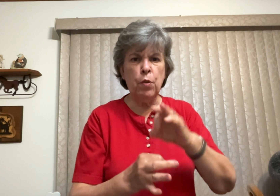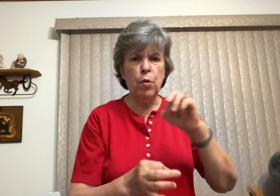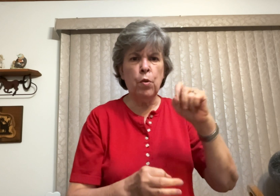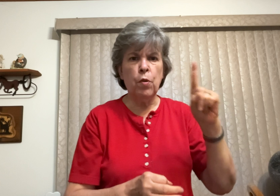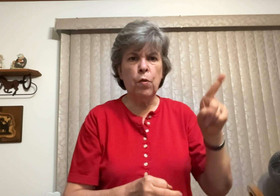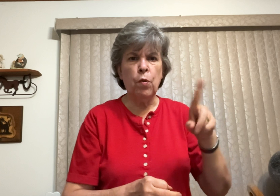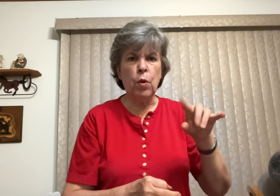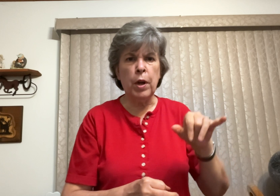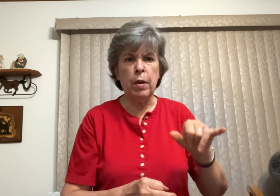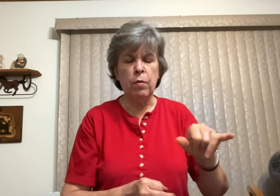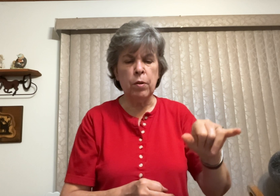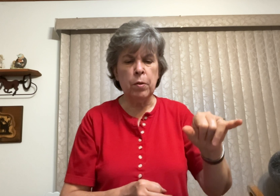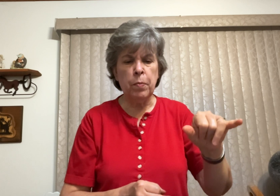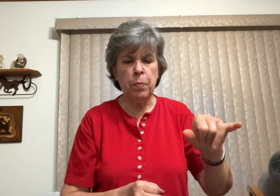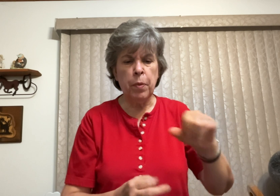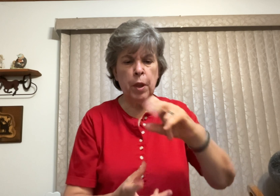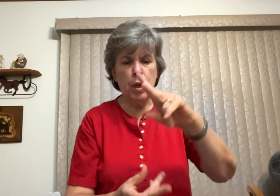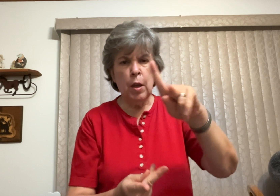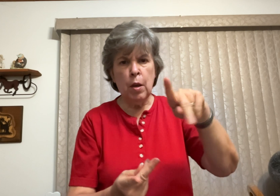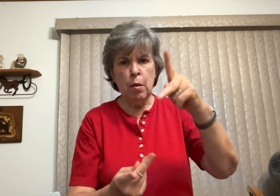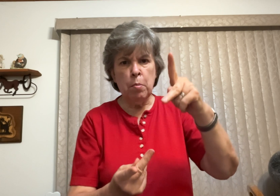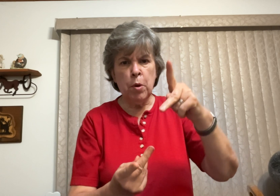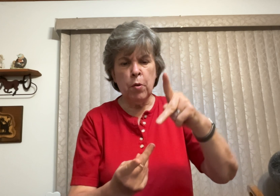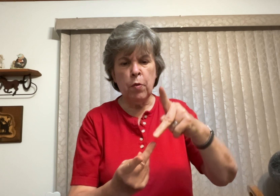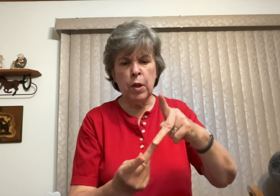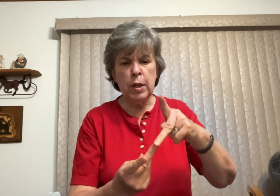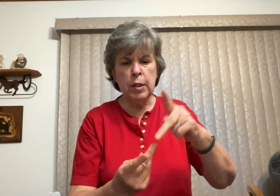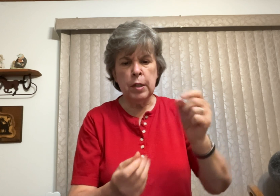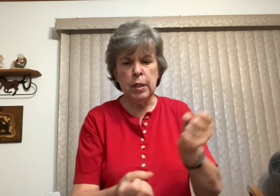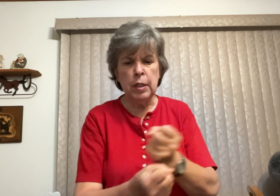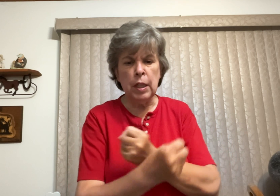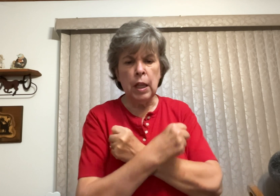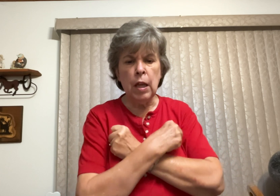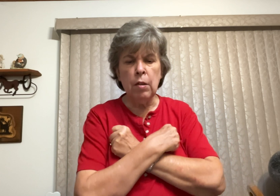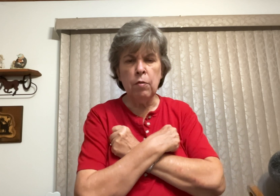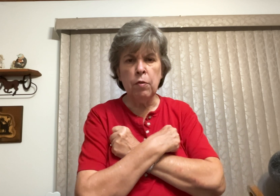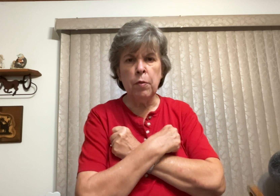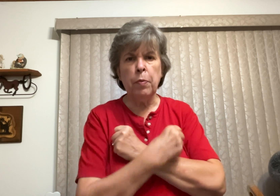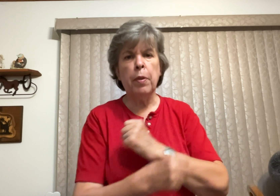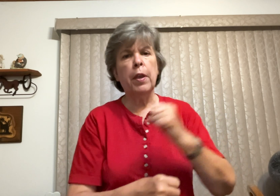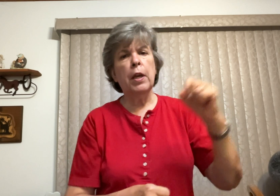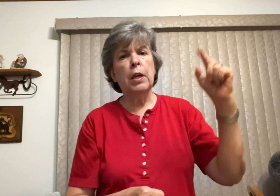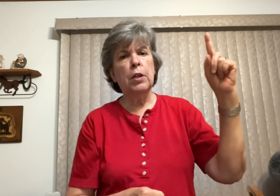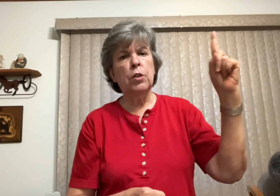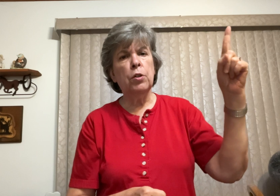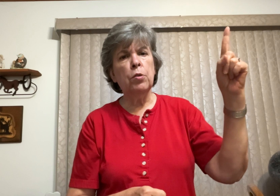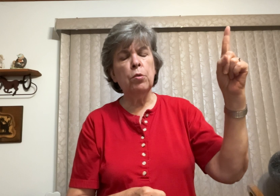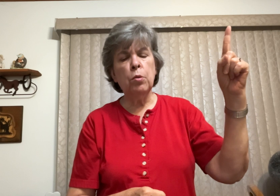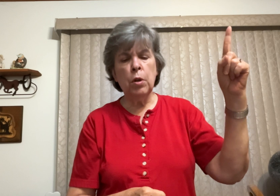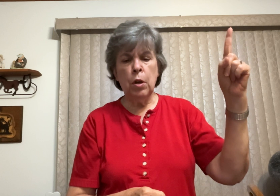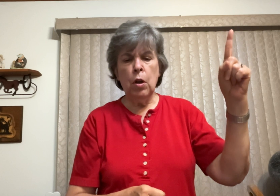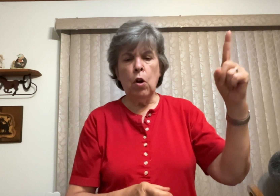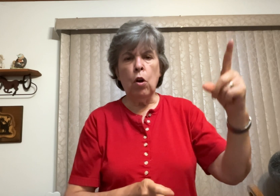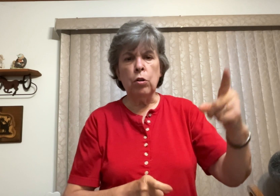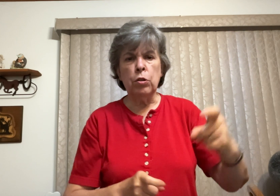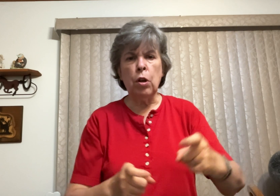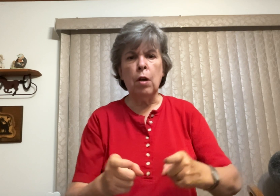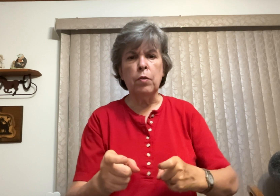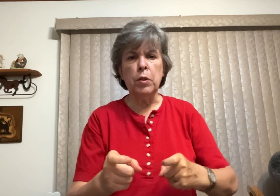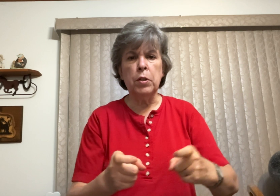faithful forever, perfect in love. You are sovereign. This